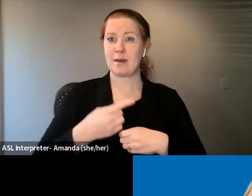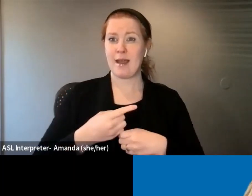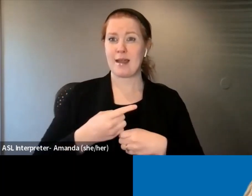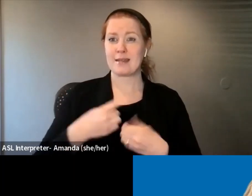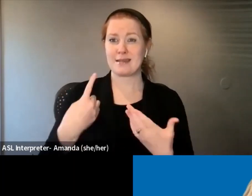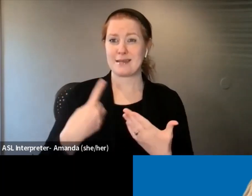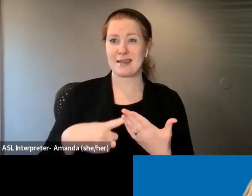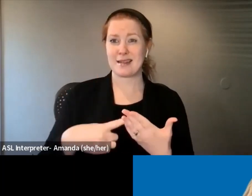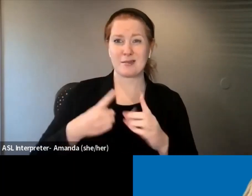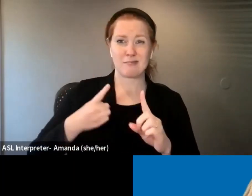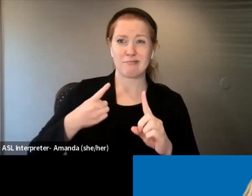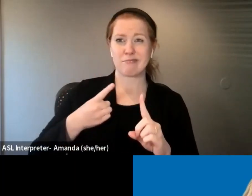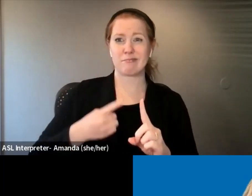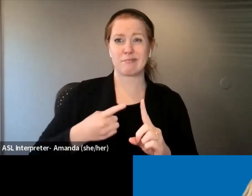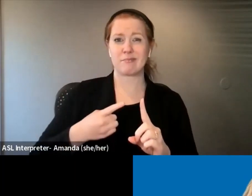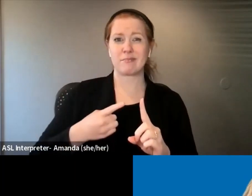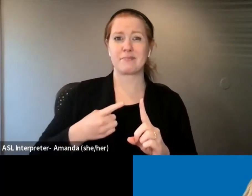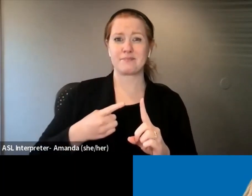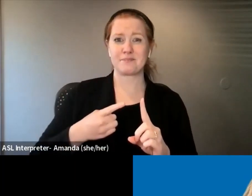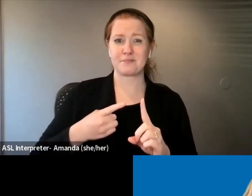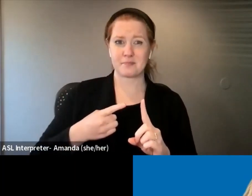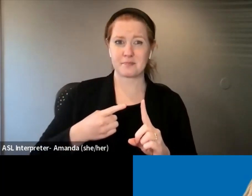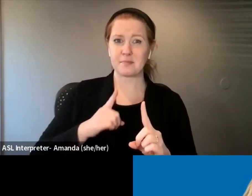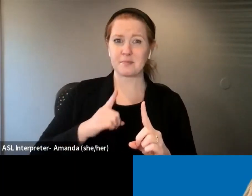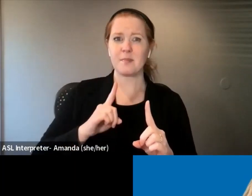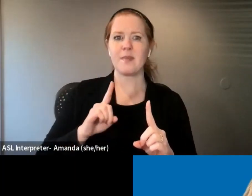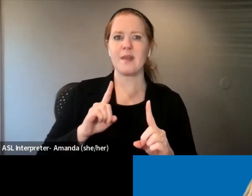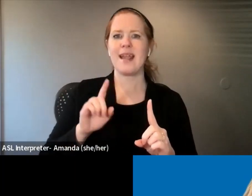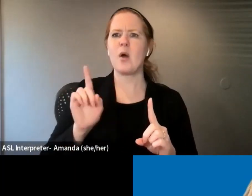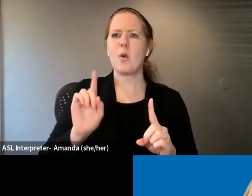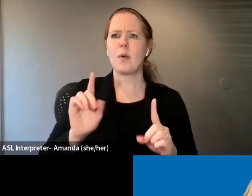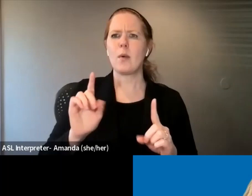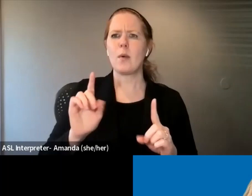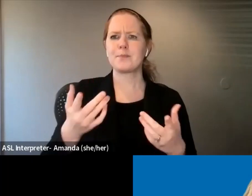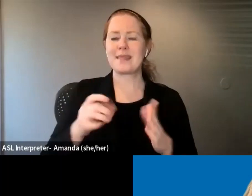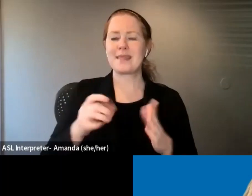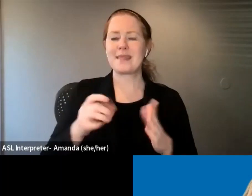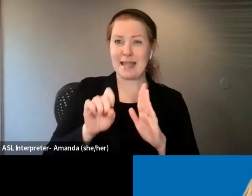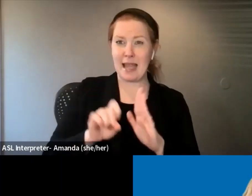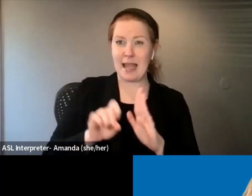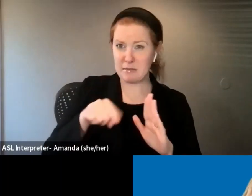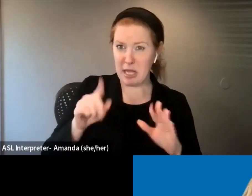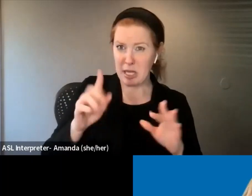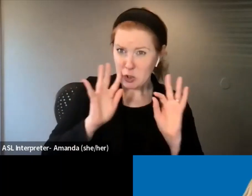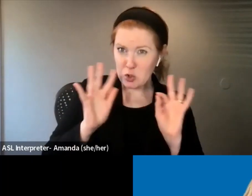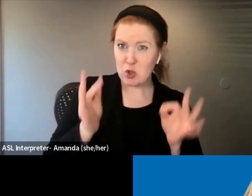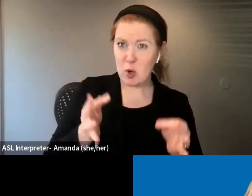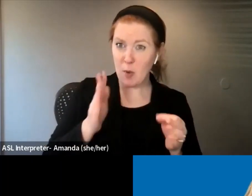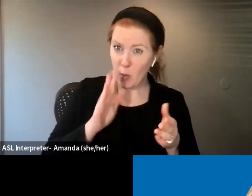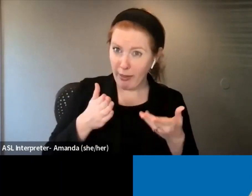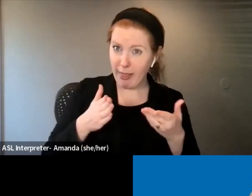discussion it is where the states determine whether they will allow